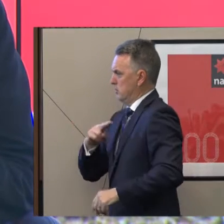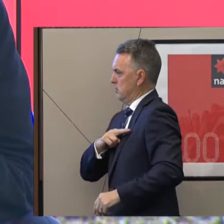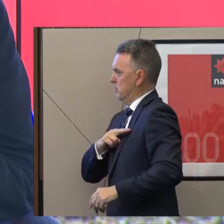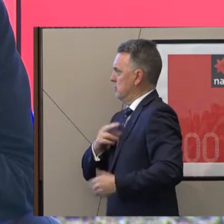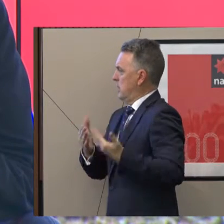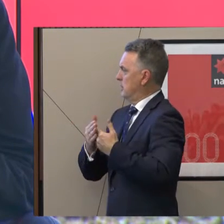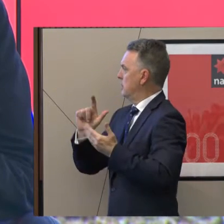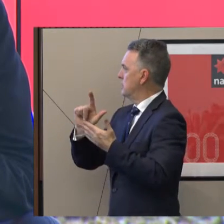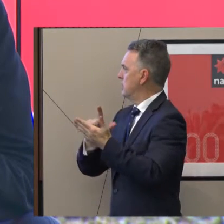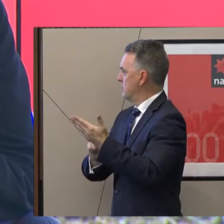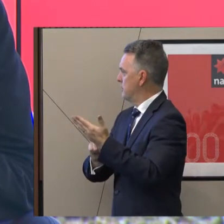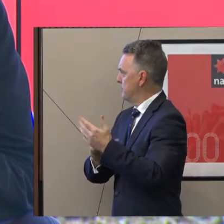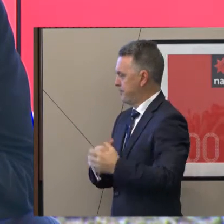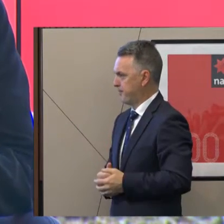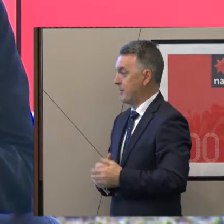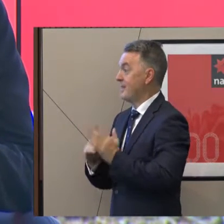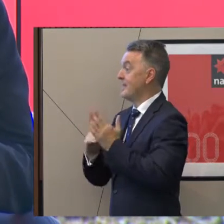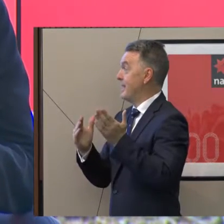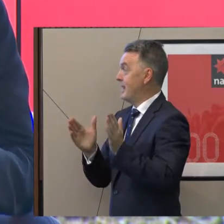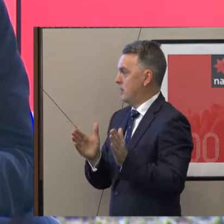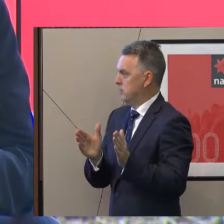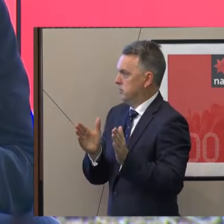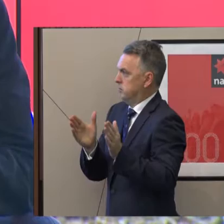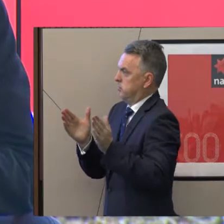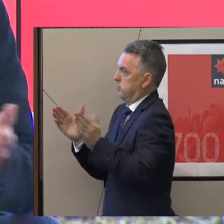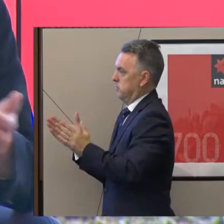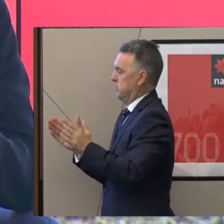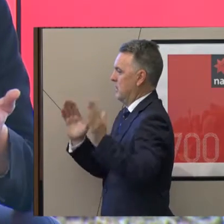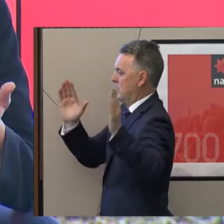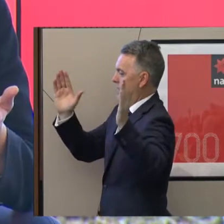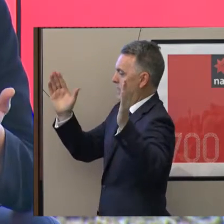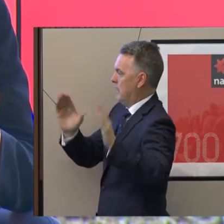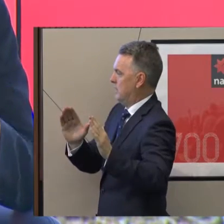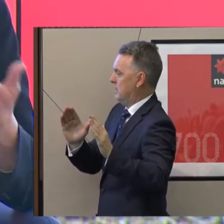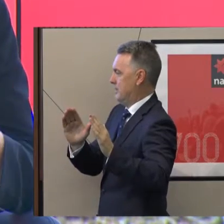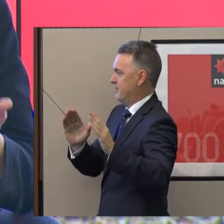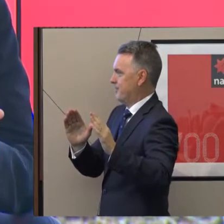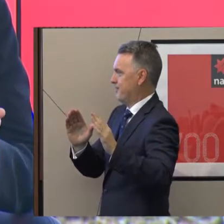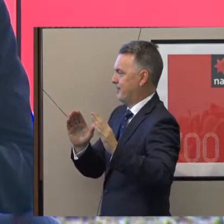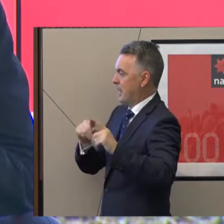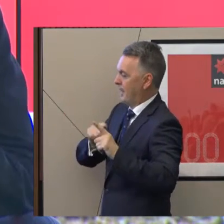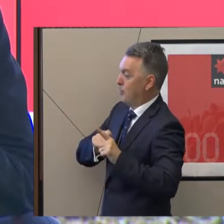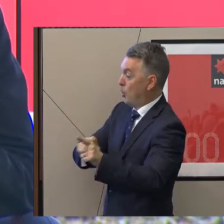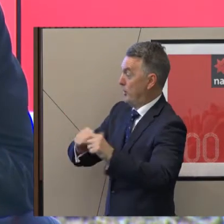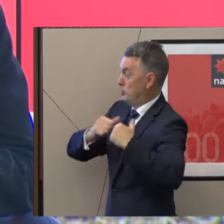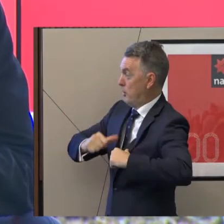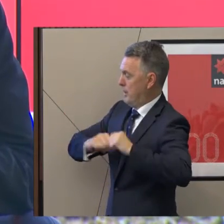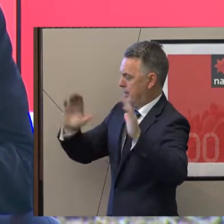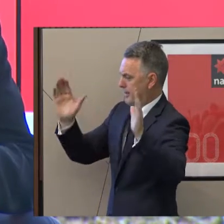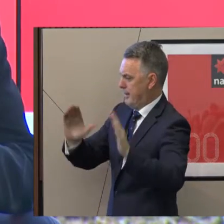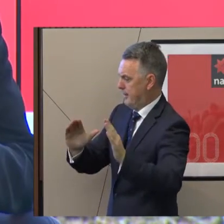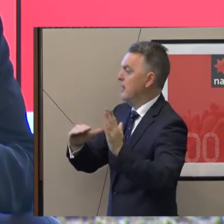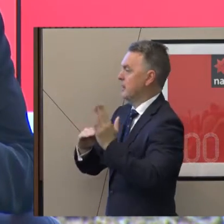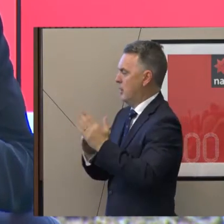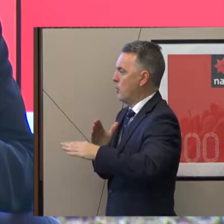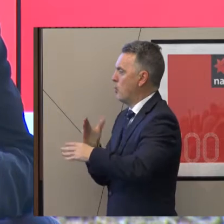got. We're moving into an area where we're doing less in and out training, less compliance training, and more trying to work with